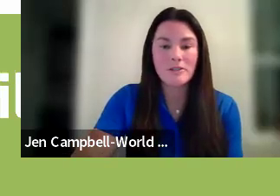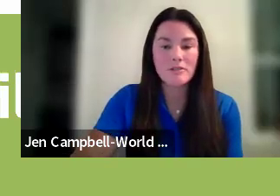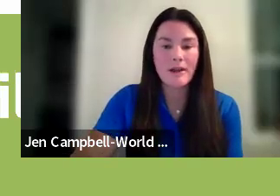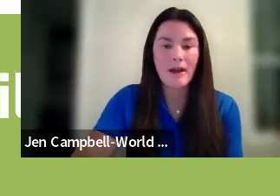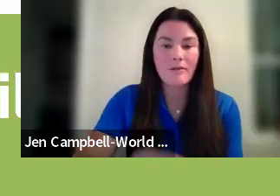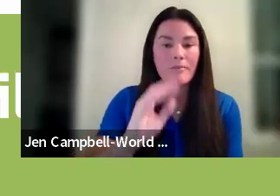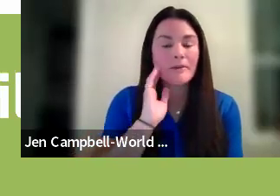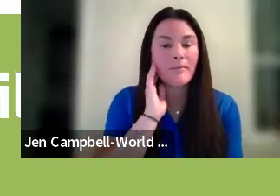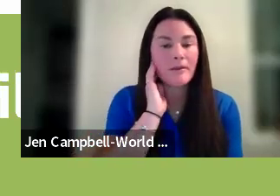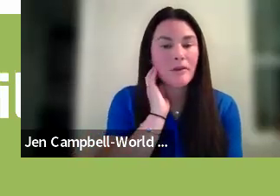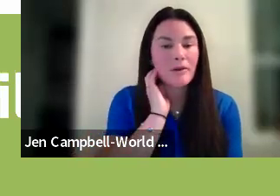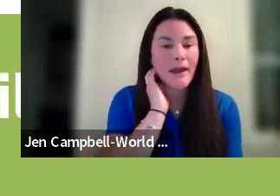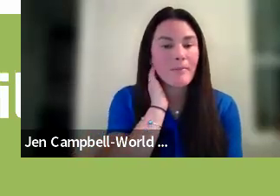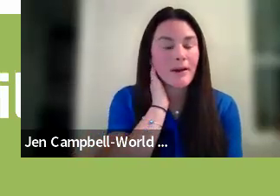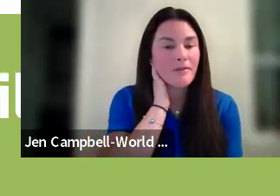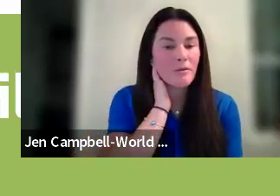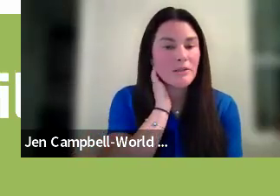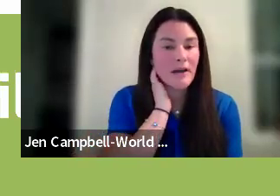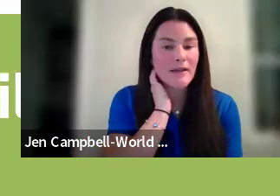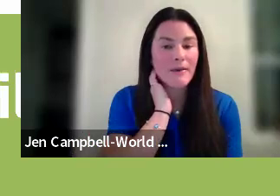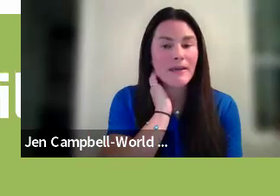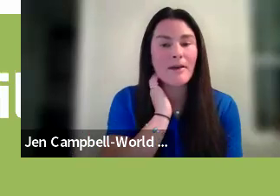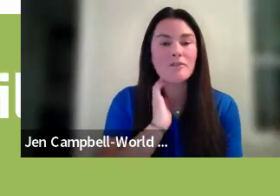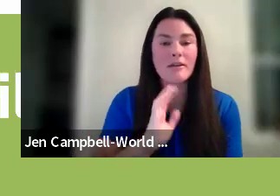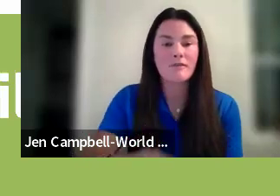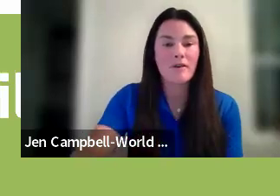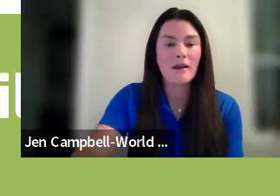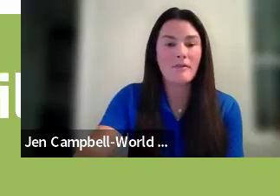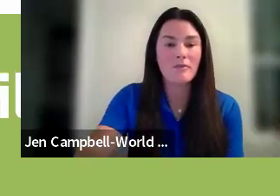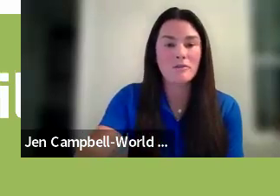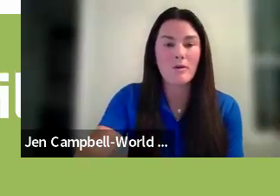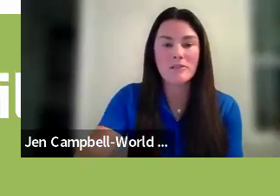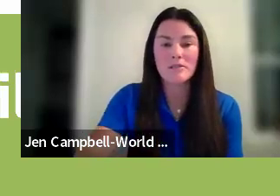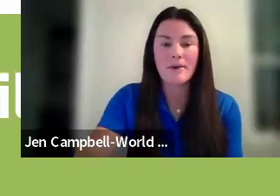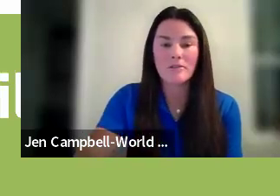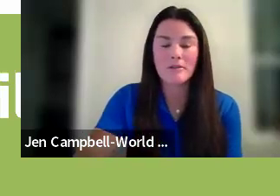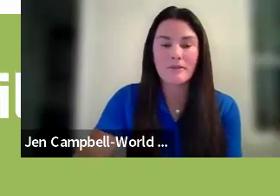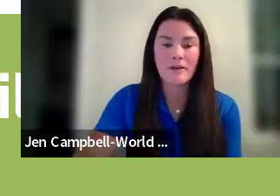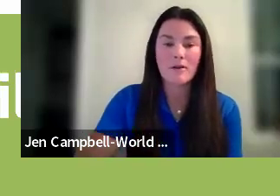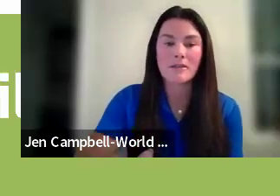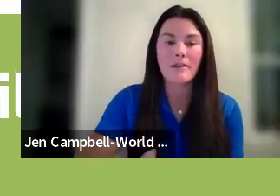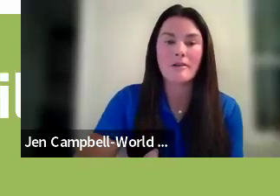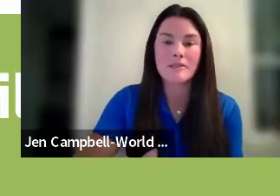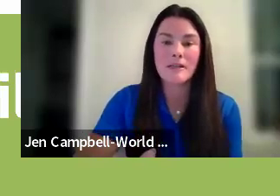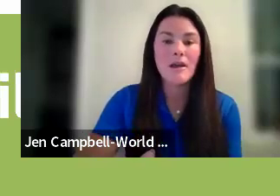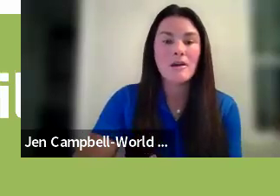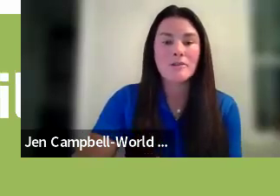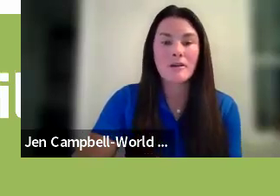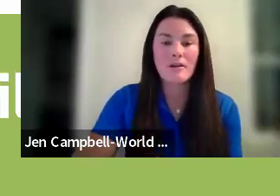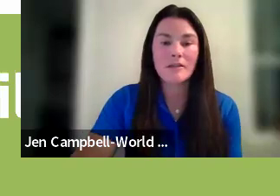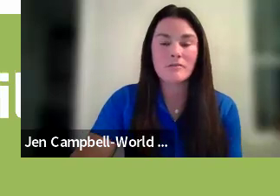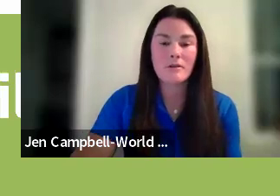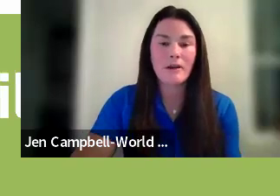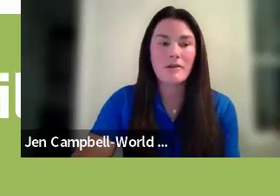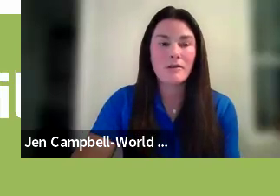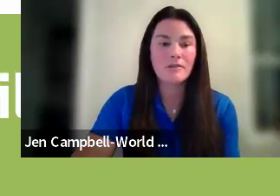have any questions right now, you can put them in the Q&A, but if you want to jot down my email address for any future questions about certificate of multiliteracy